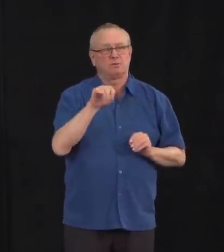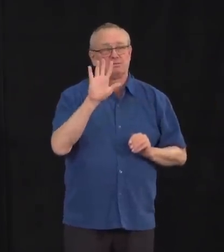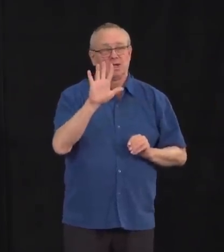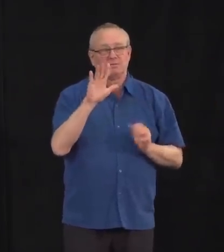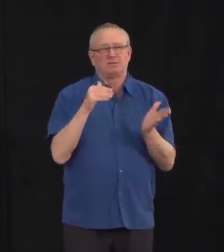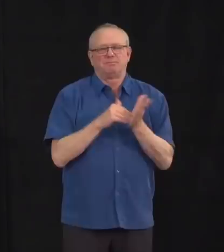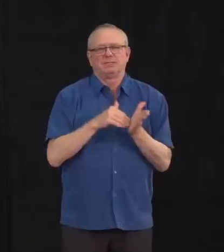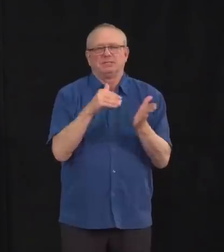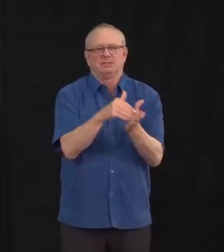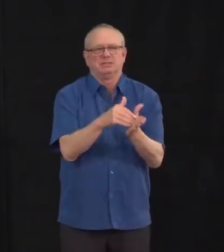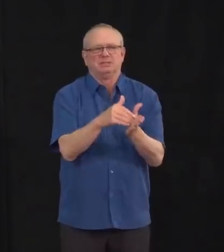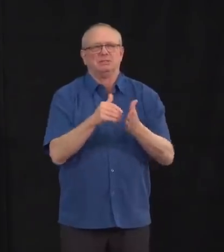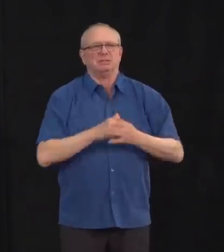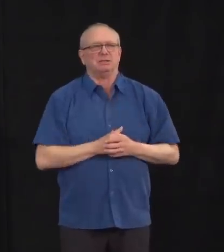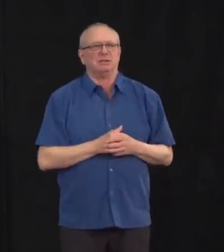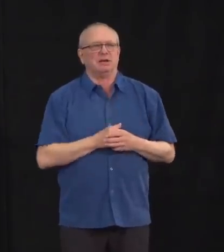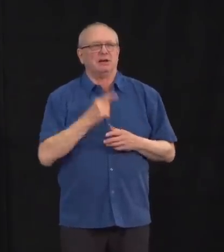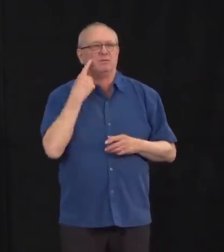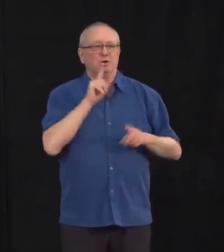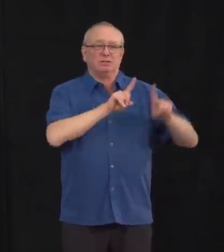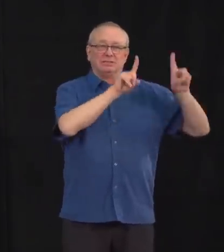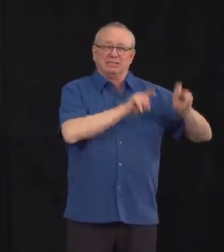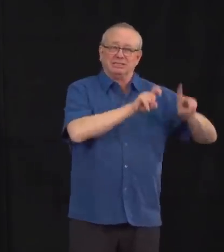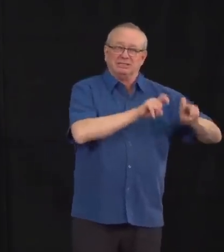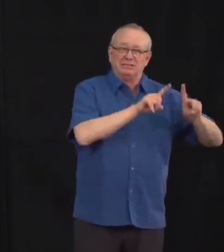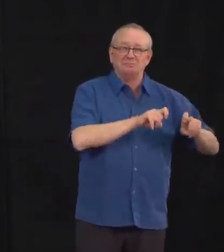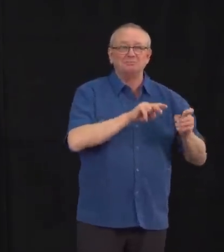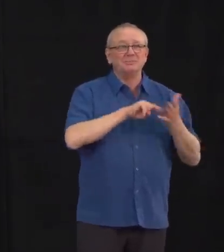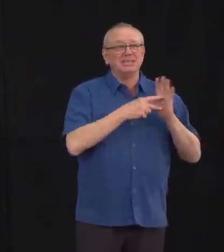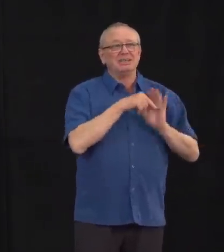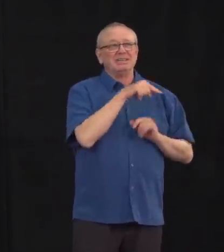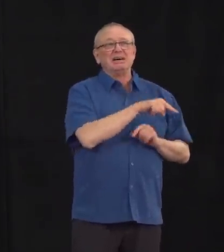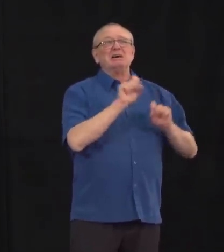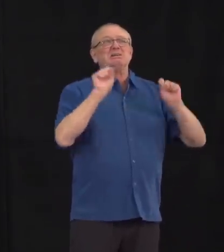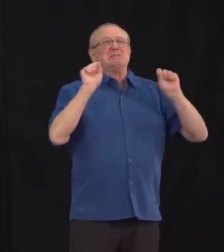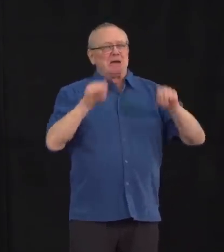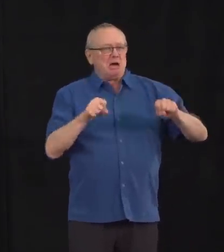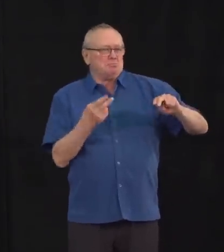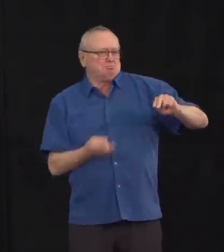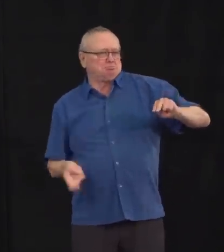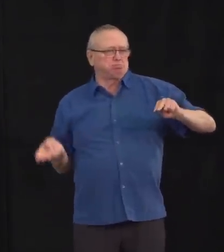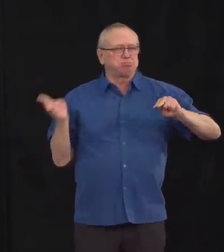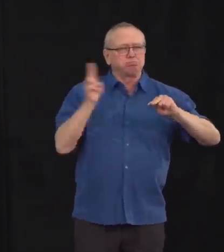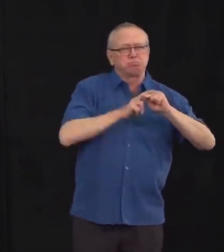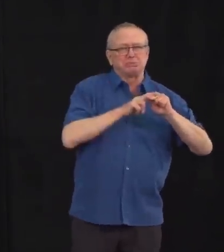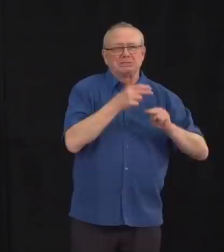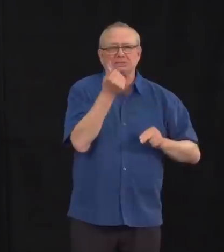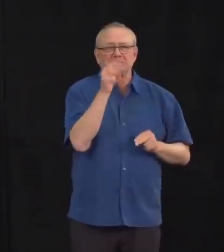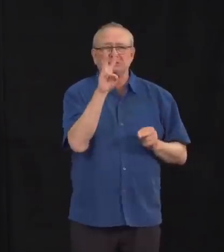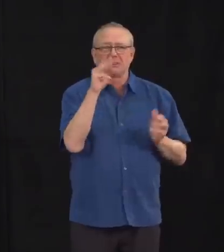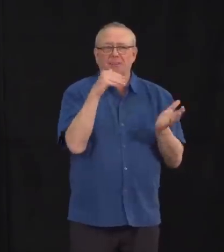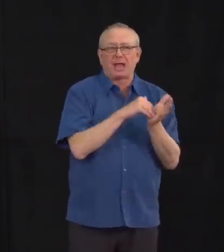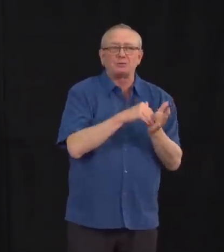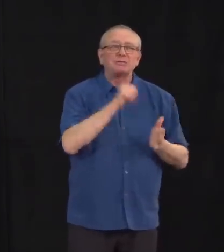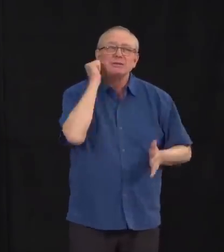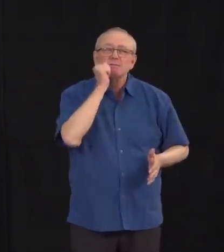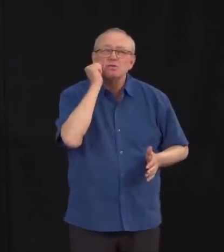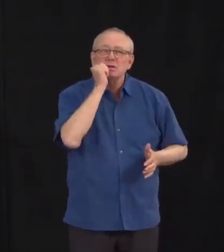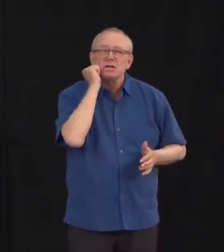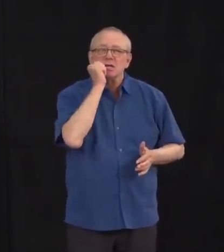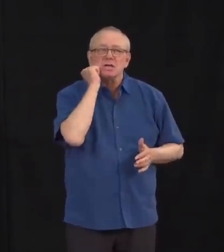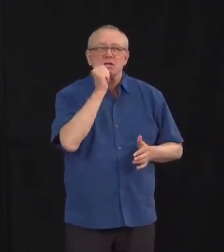this province to more than 16,000 tests per day by June. That's more than double our current capacity